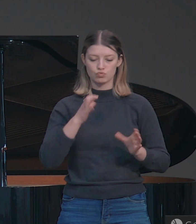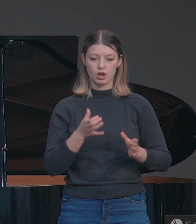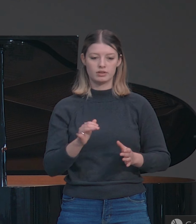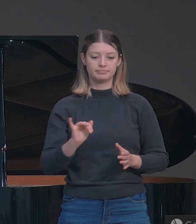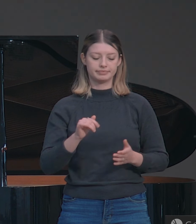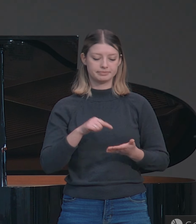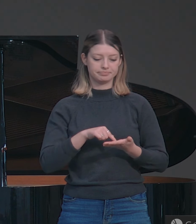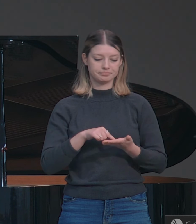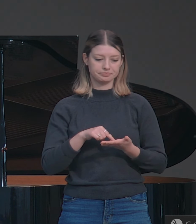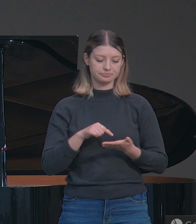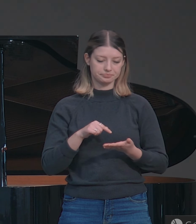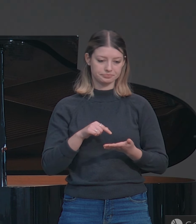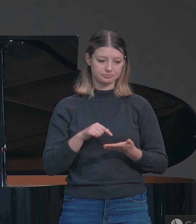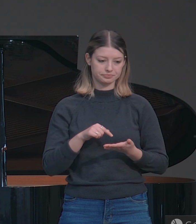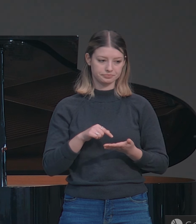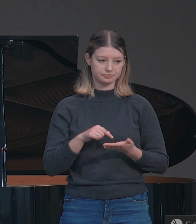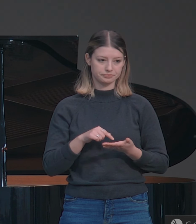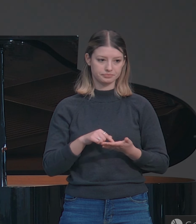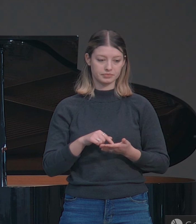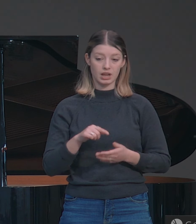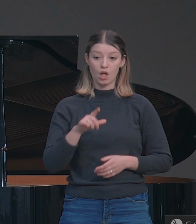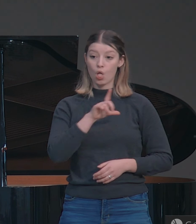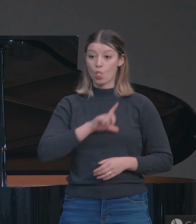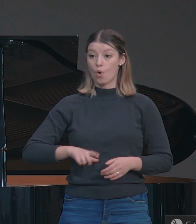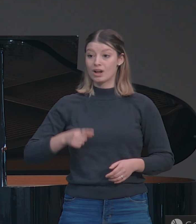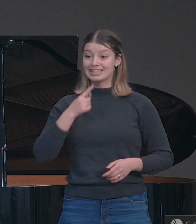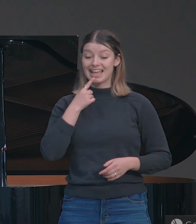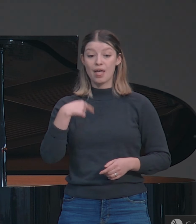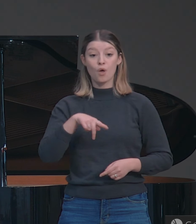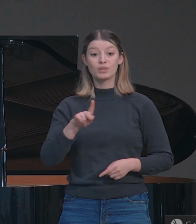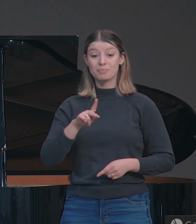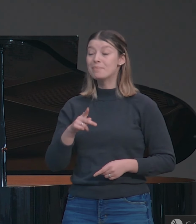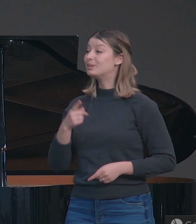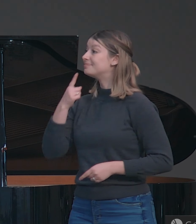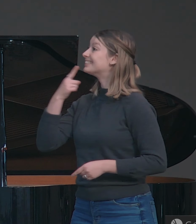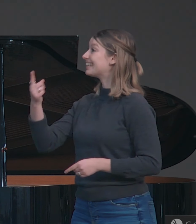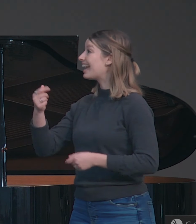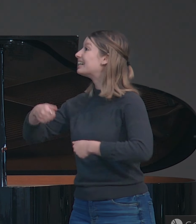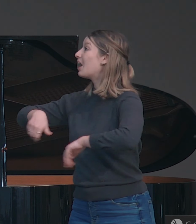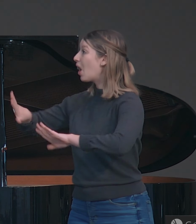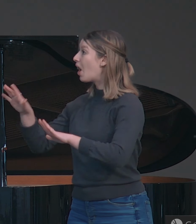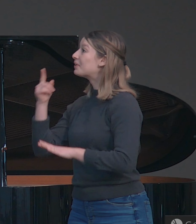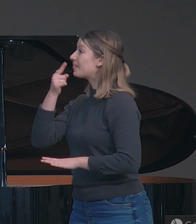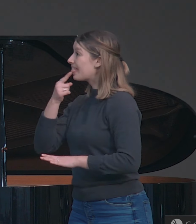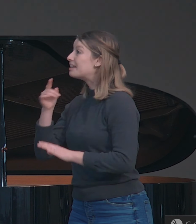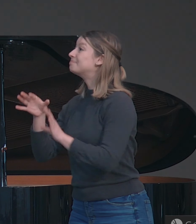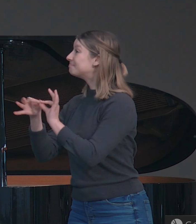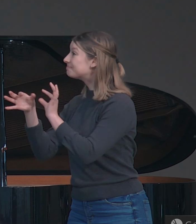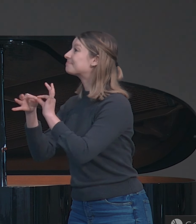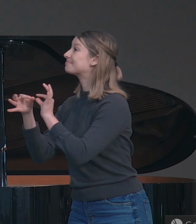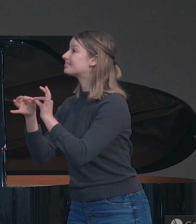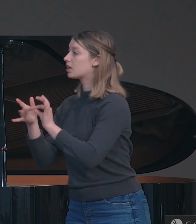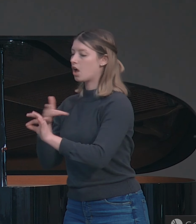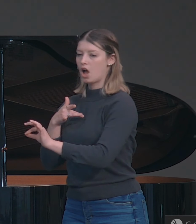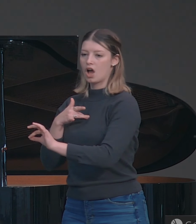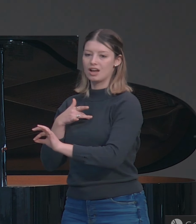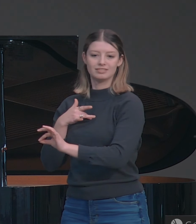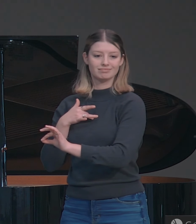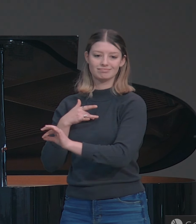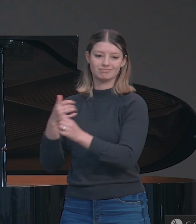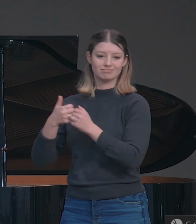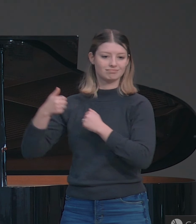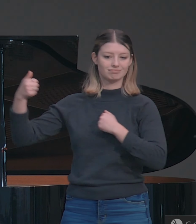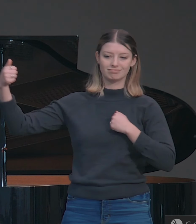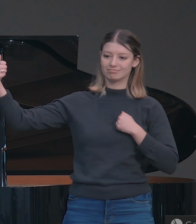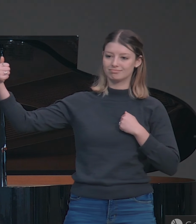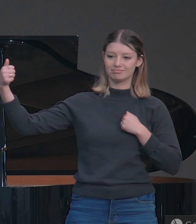Isaiah 29:13, and the Lord said, because this people draw near with their mouth and honor me with their lips, while their hearts are far from me